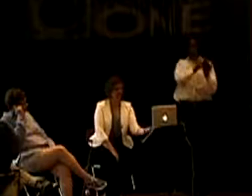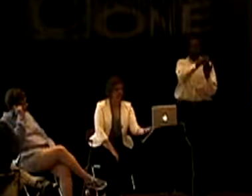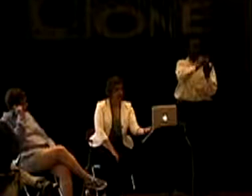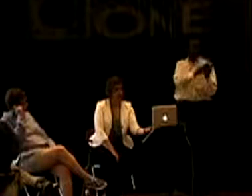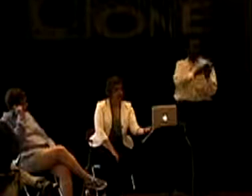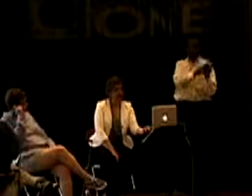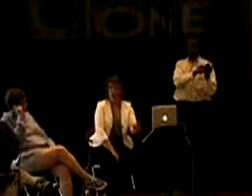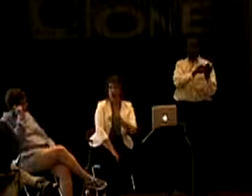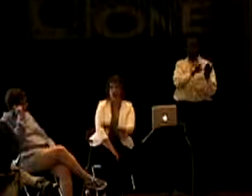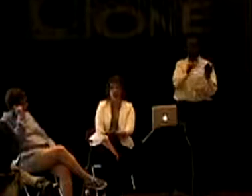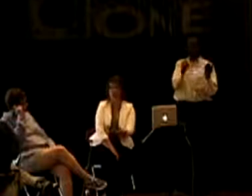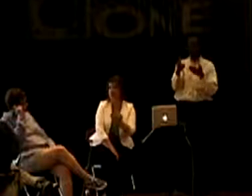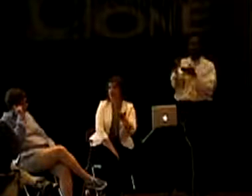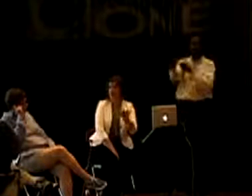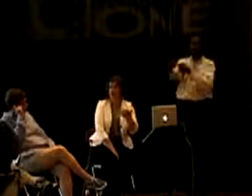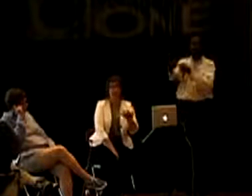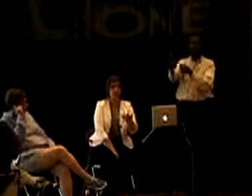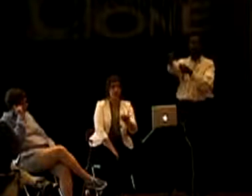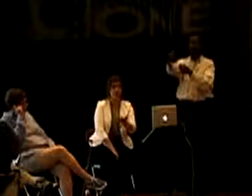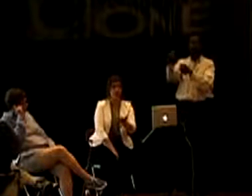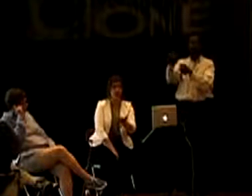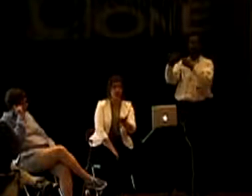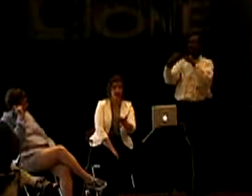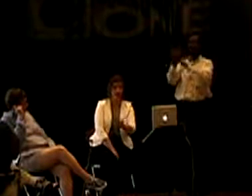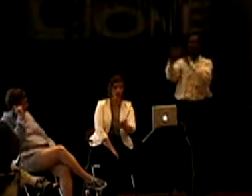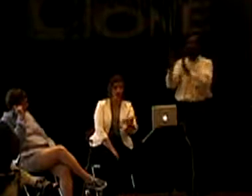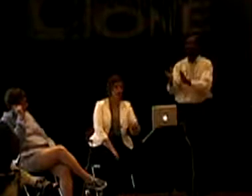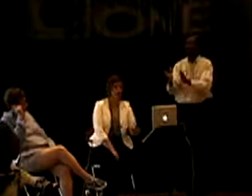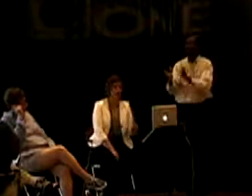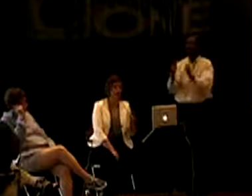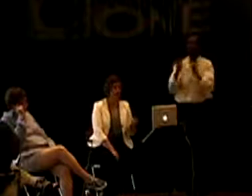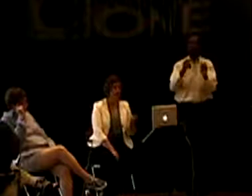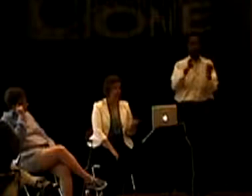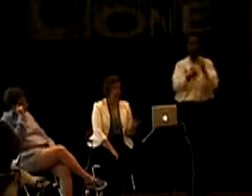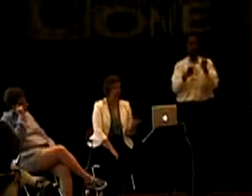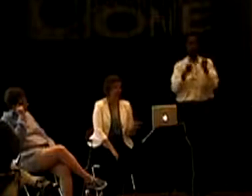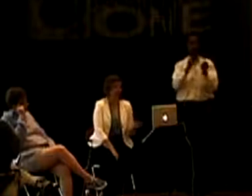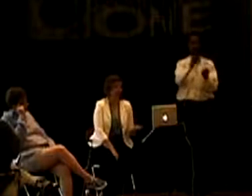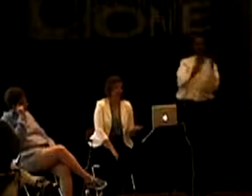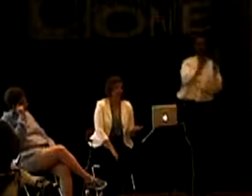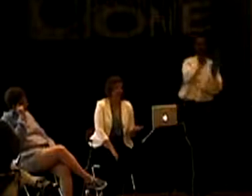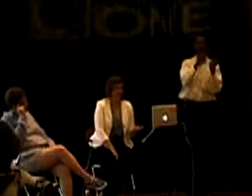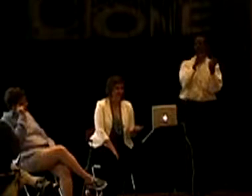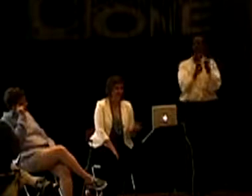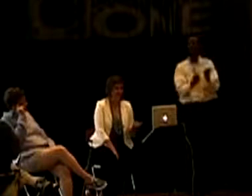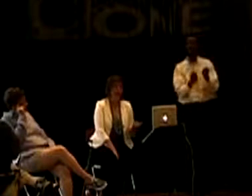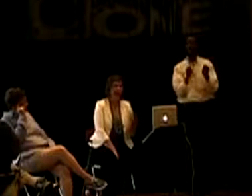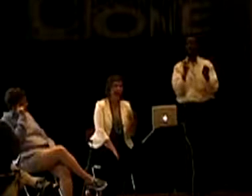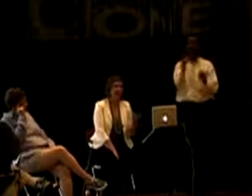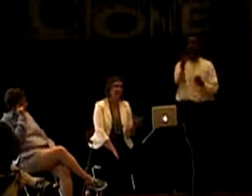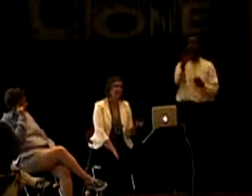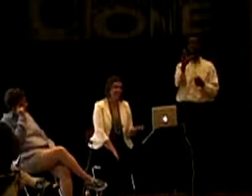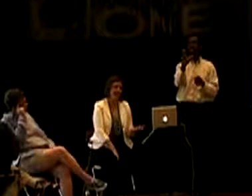over to a sign master and to other, to actors who have their own styles of sign. Right, that it